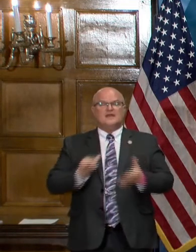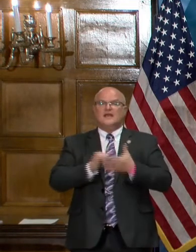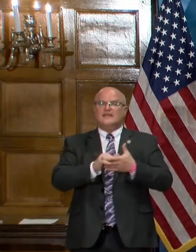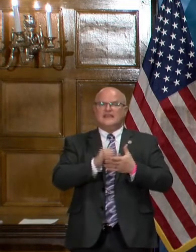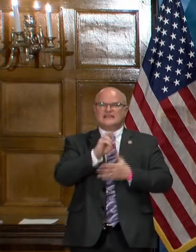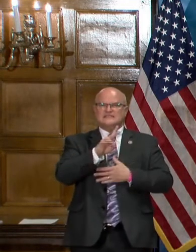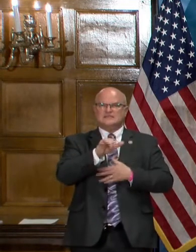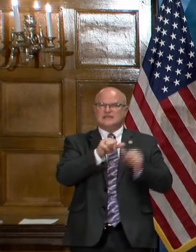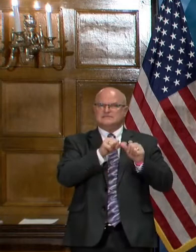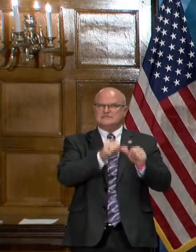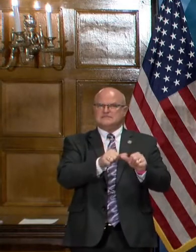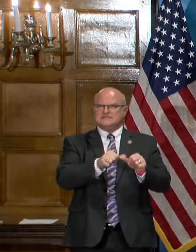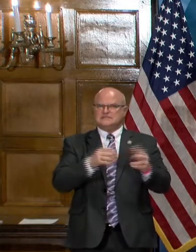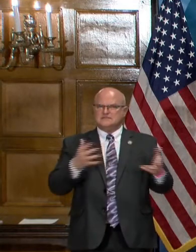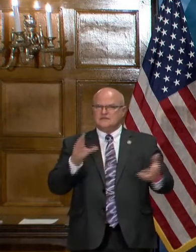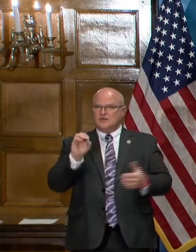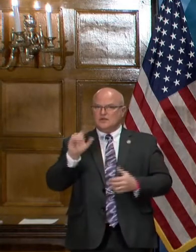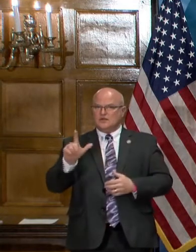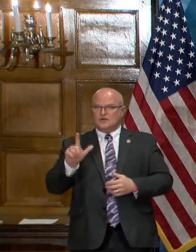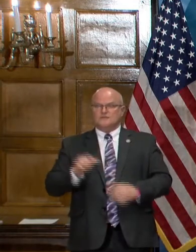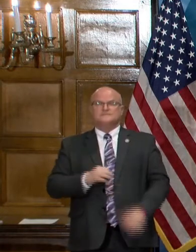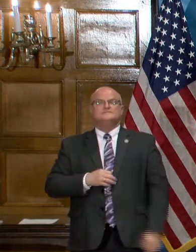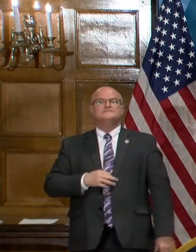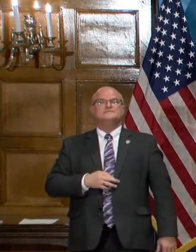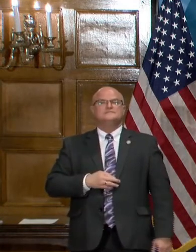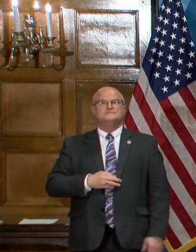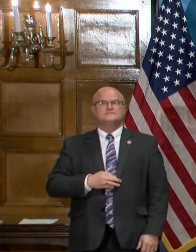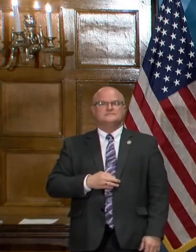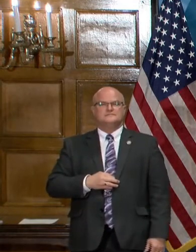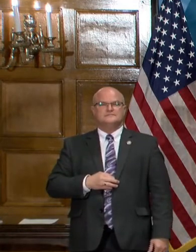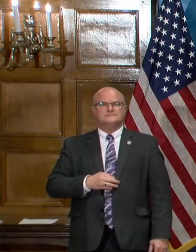consistent. Colonel?